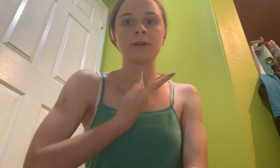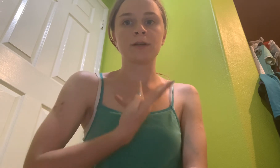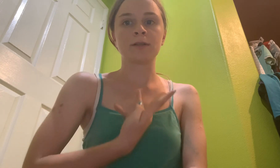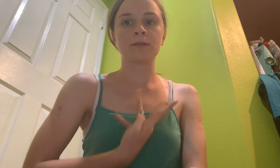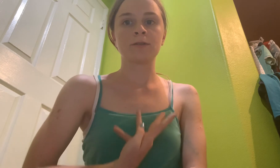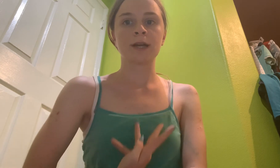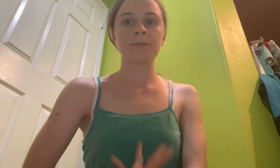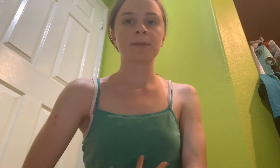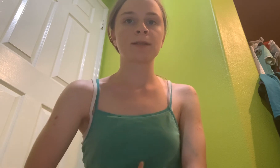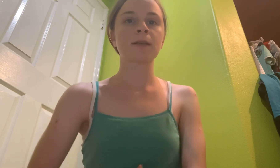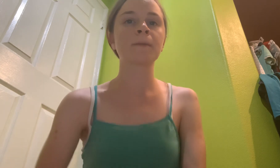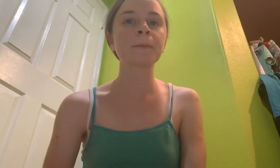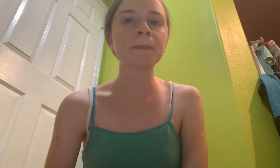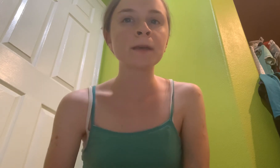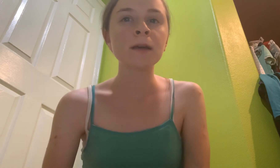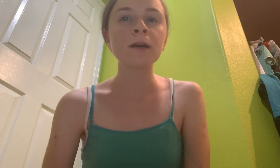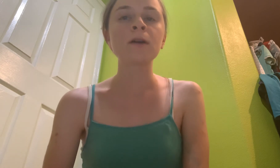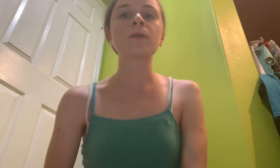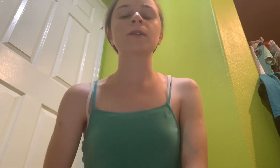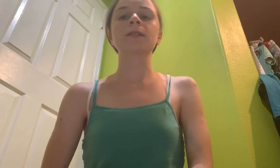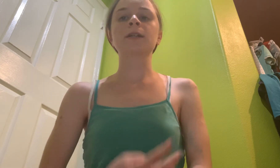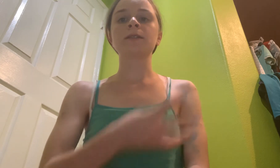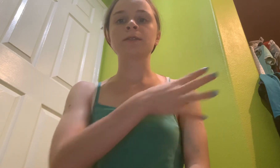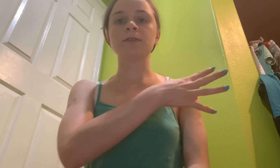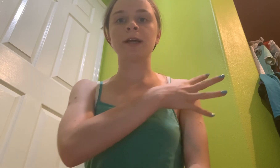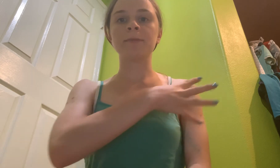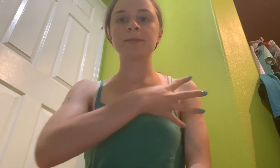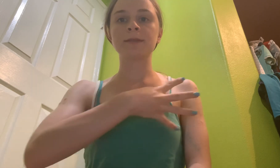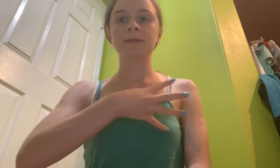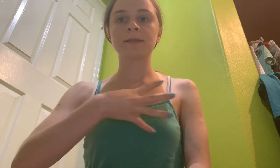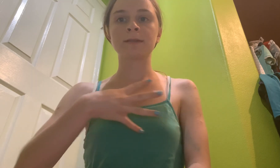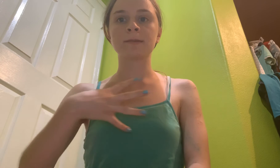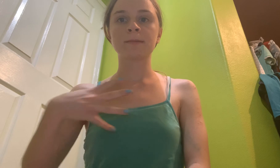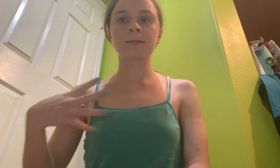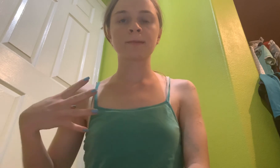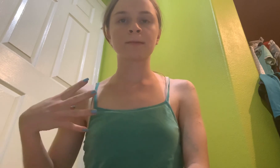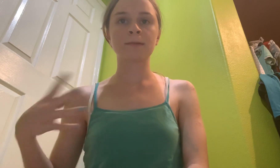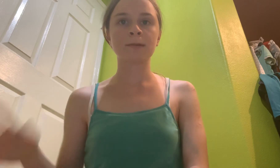Vertical stripes. Horizontal stripes.